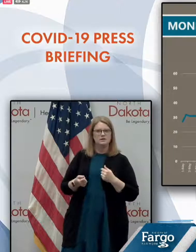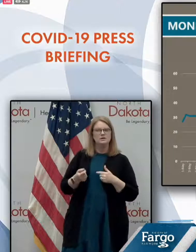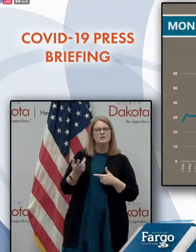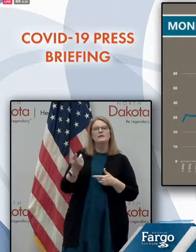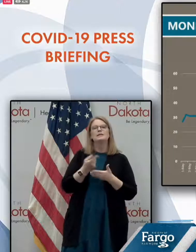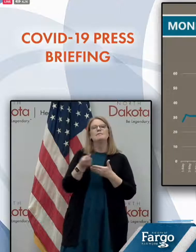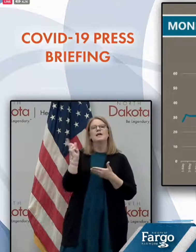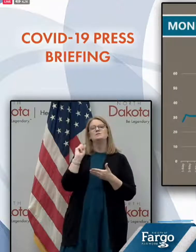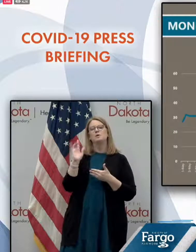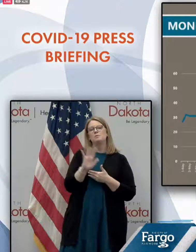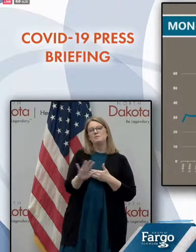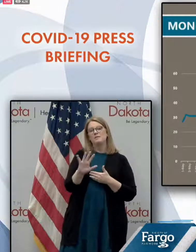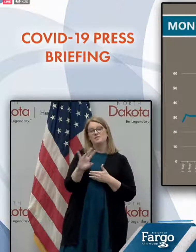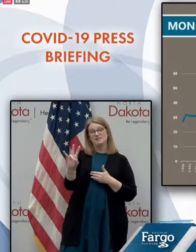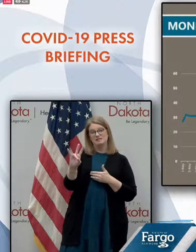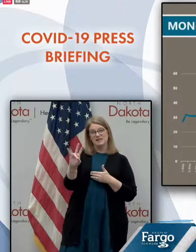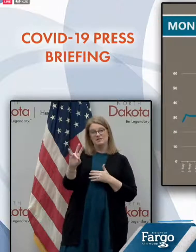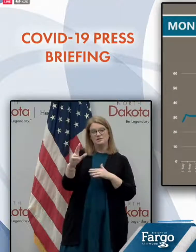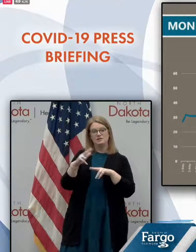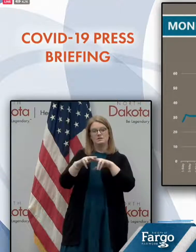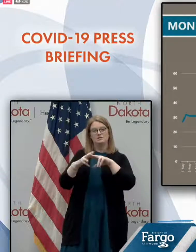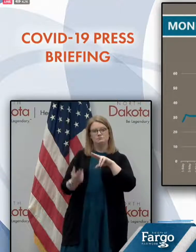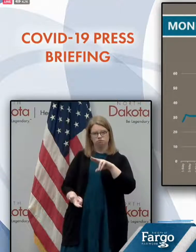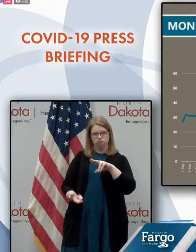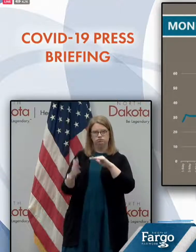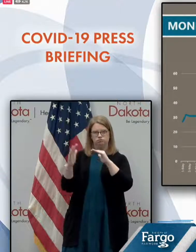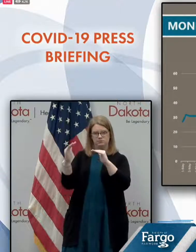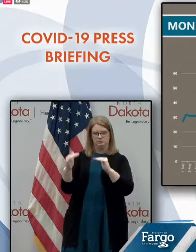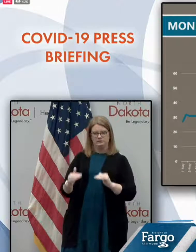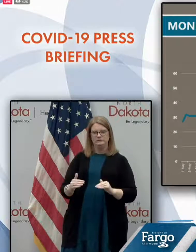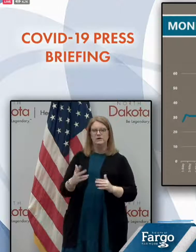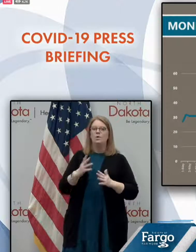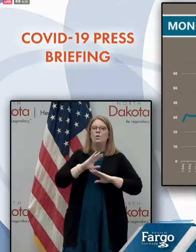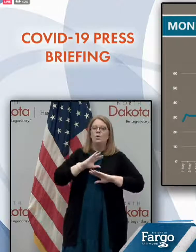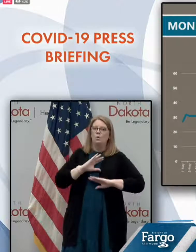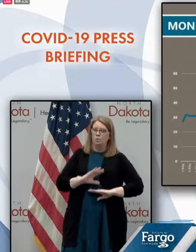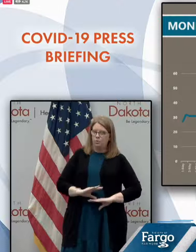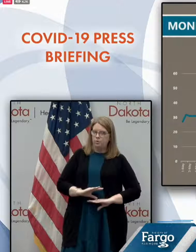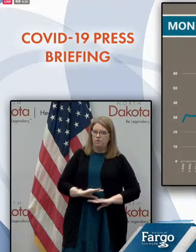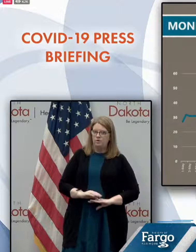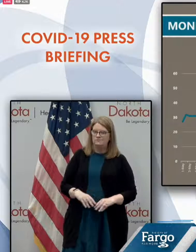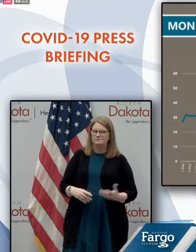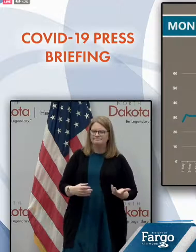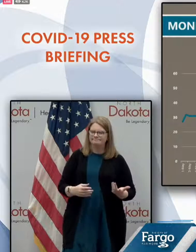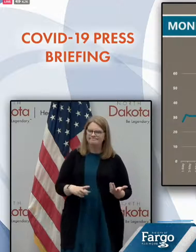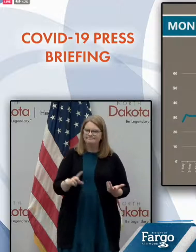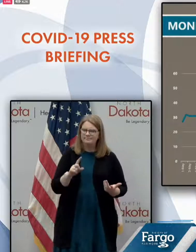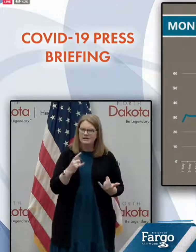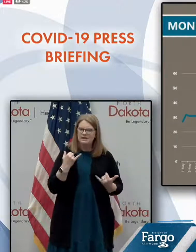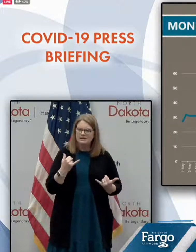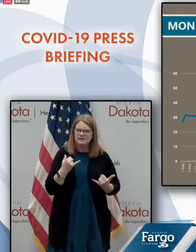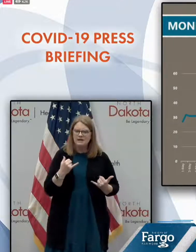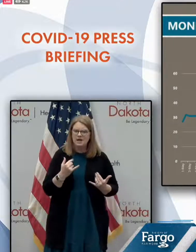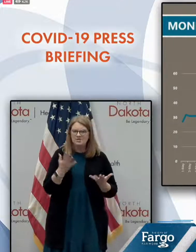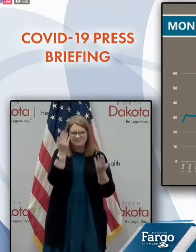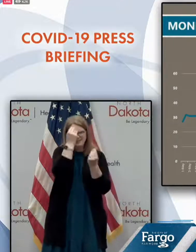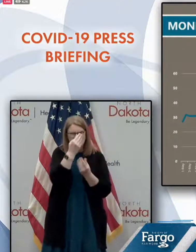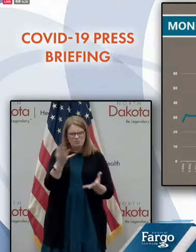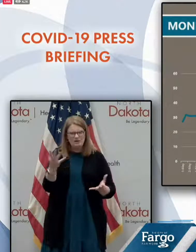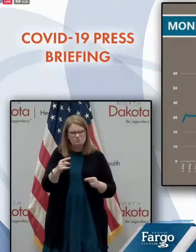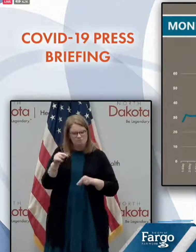as 57, so happy to see that thing drop. When we were digging back through the